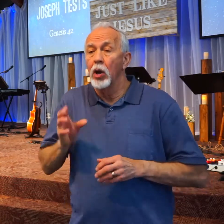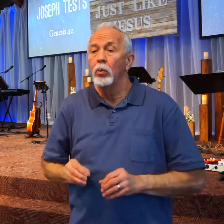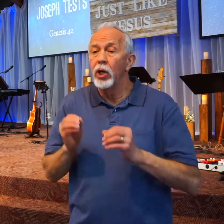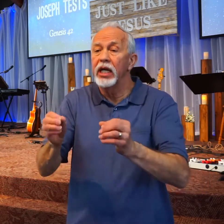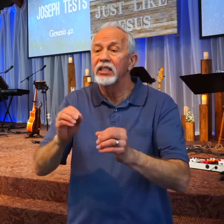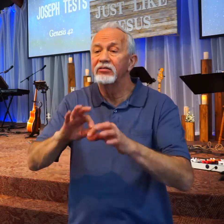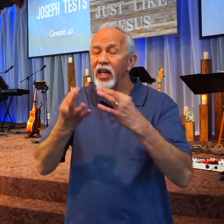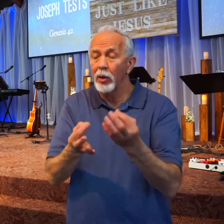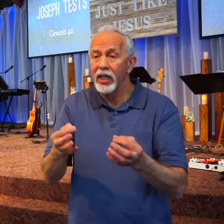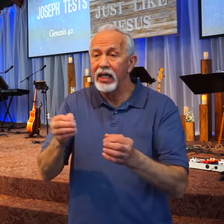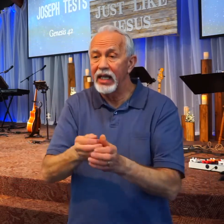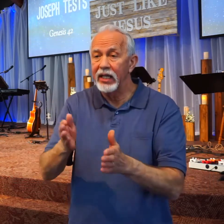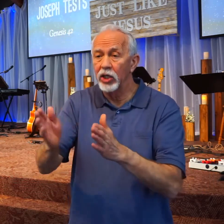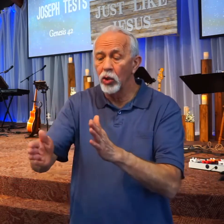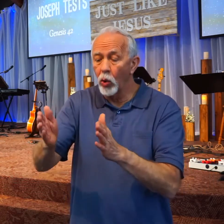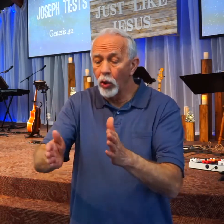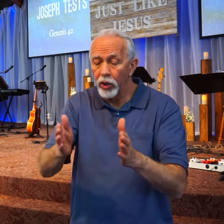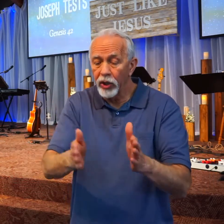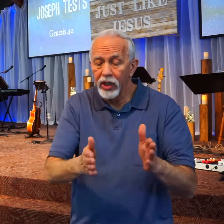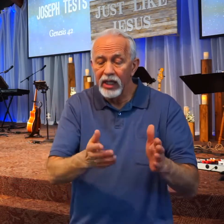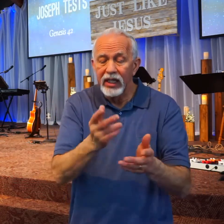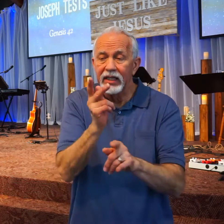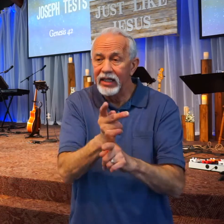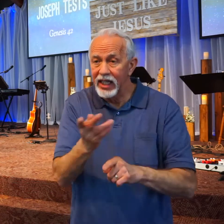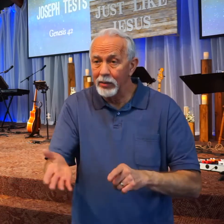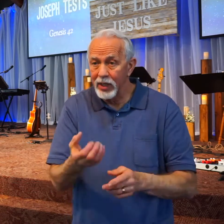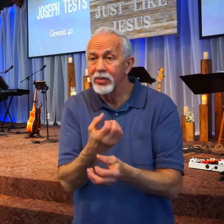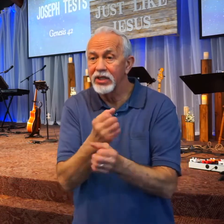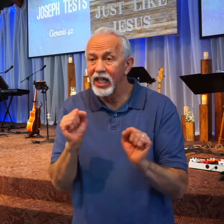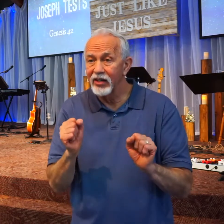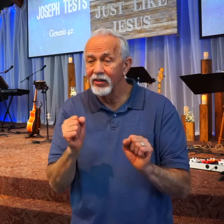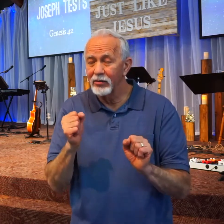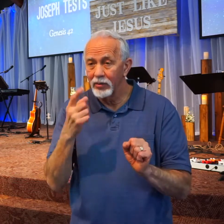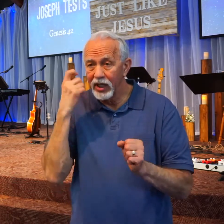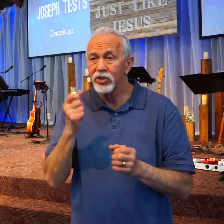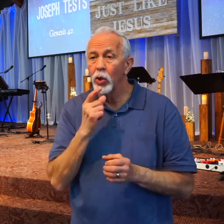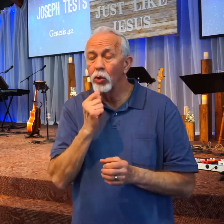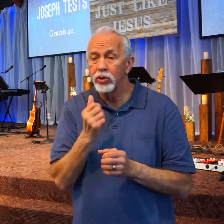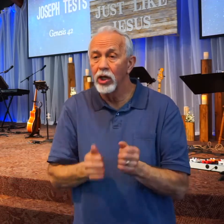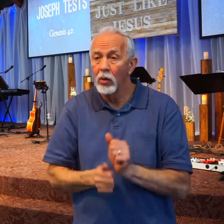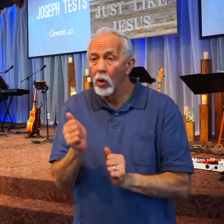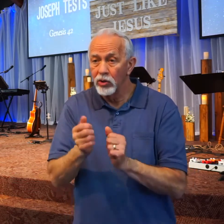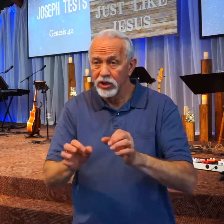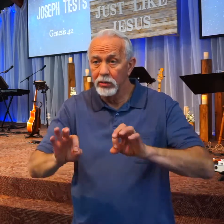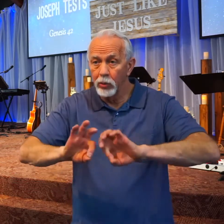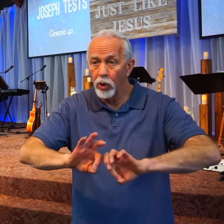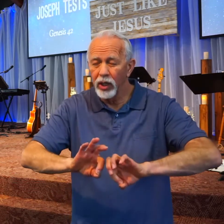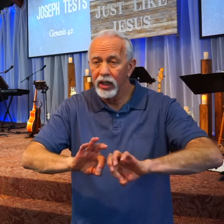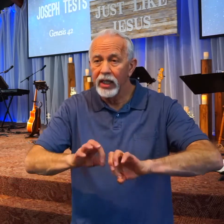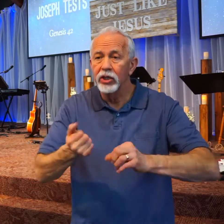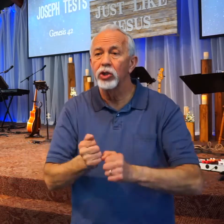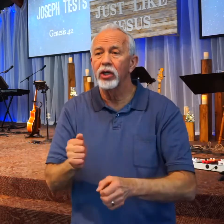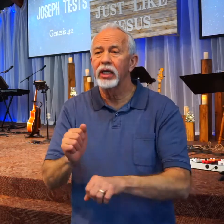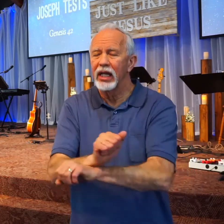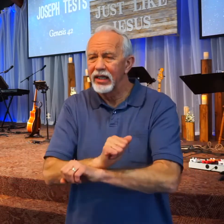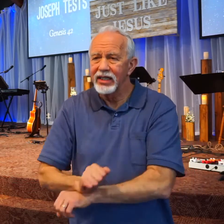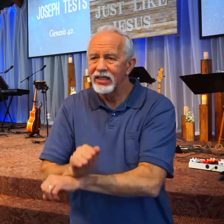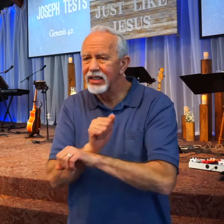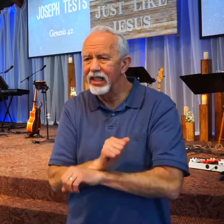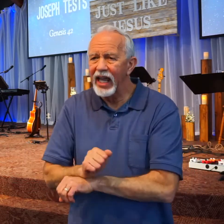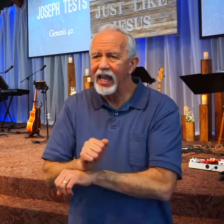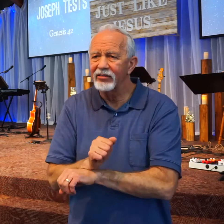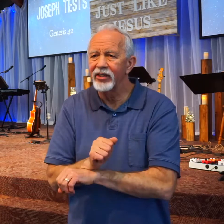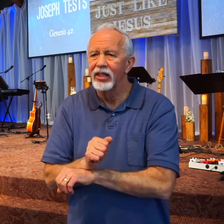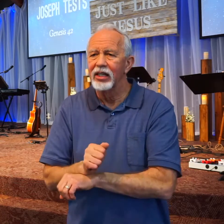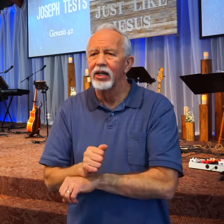in a certain order to keep them safe based on priority. So he took the slave concubines, Bilhah